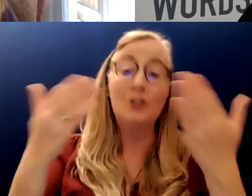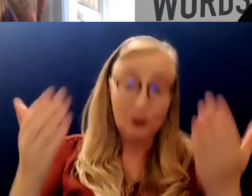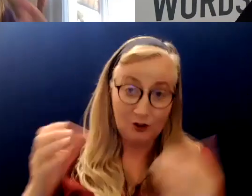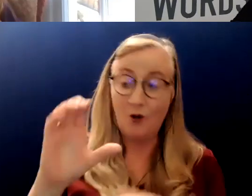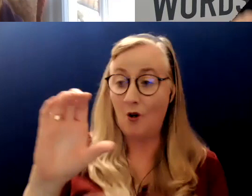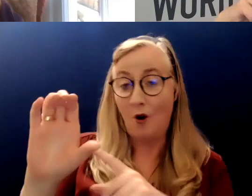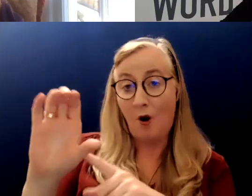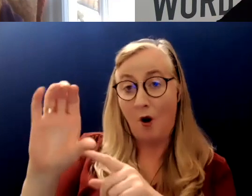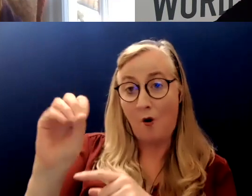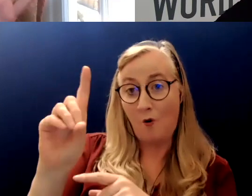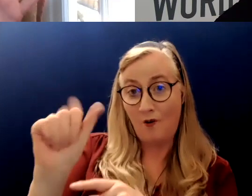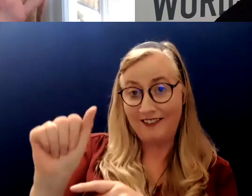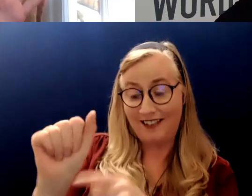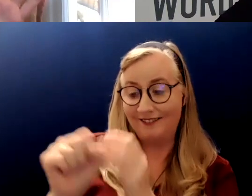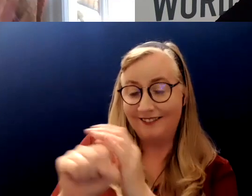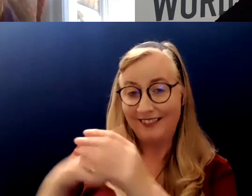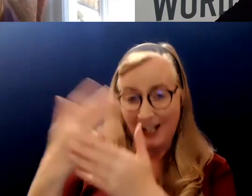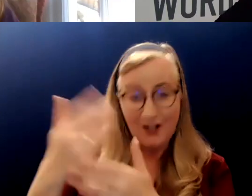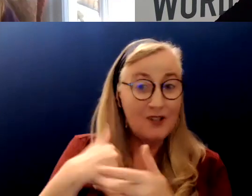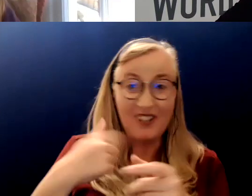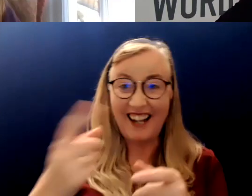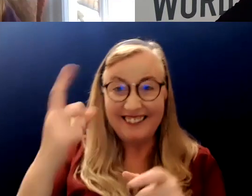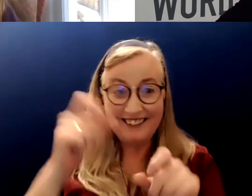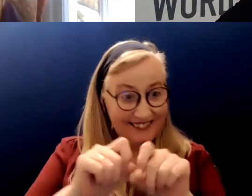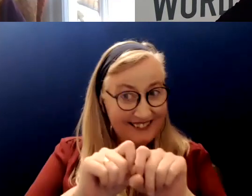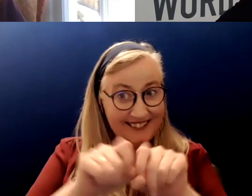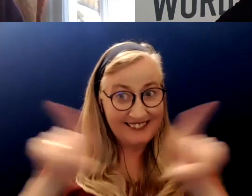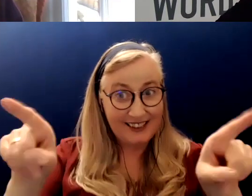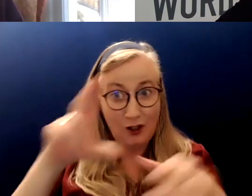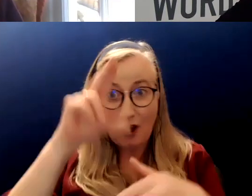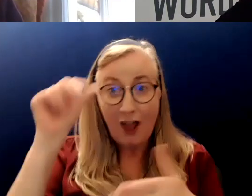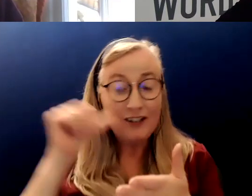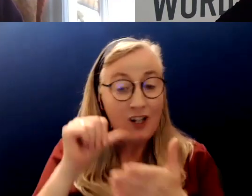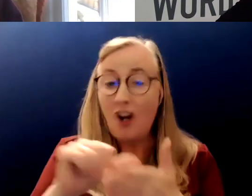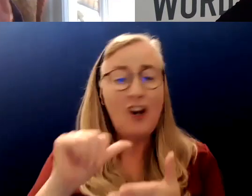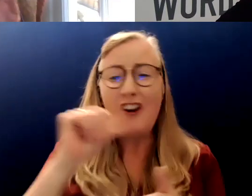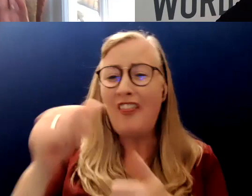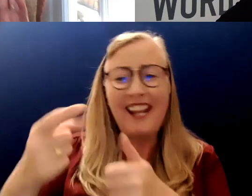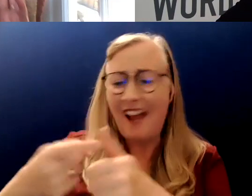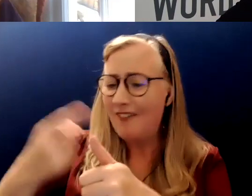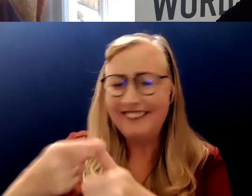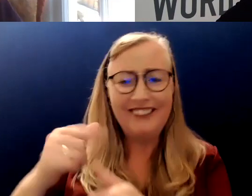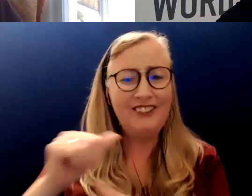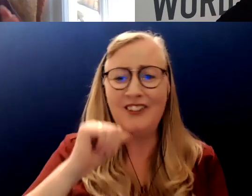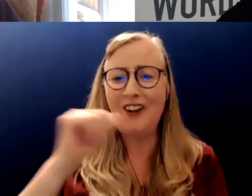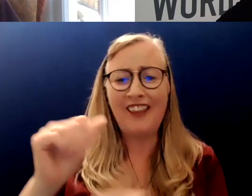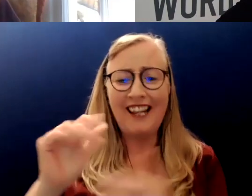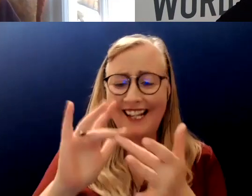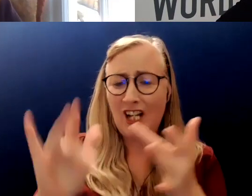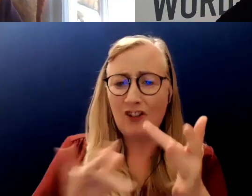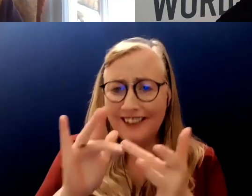term evolved. I sent out this newsletter, and there was no advertising. There was no internet